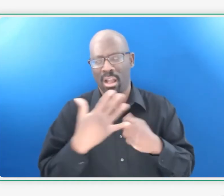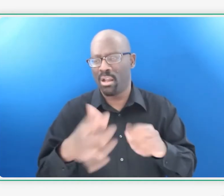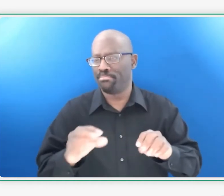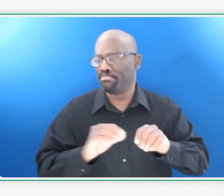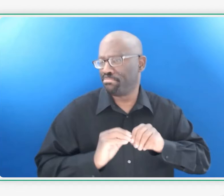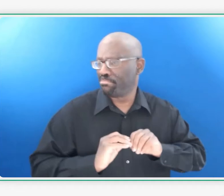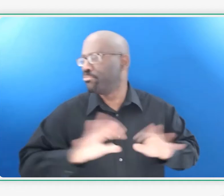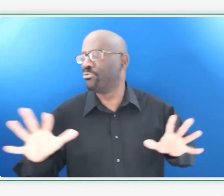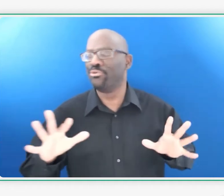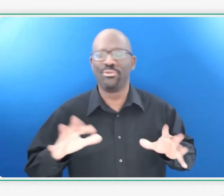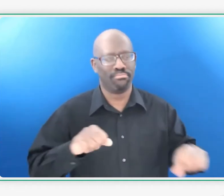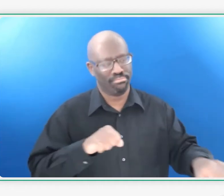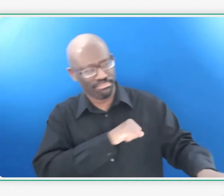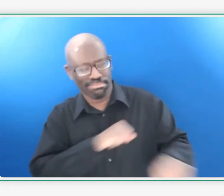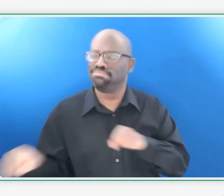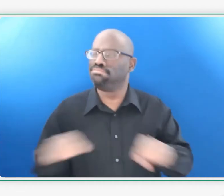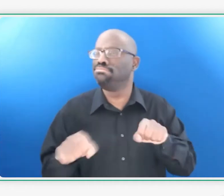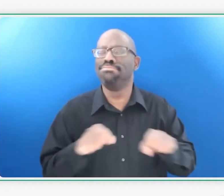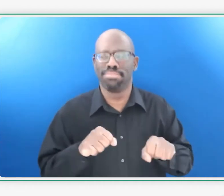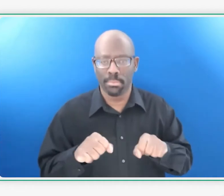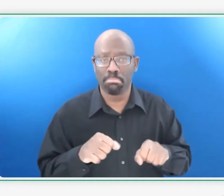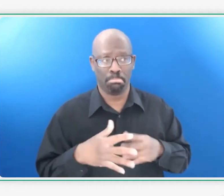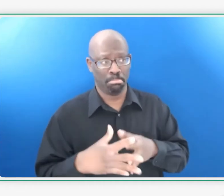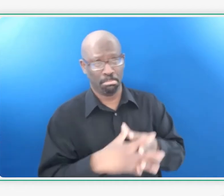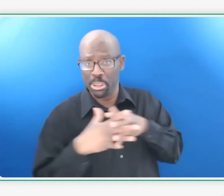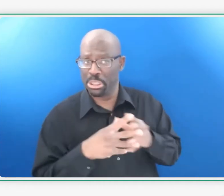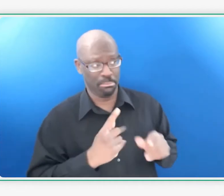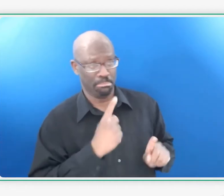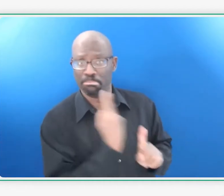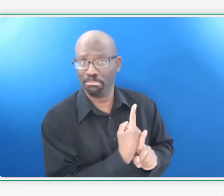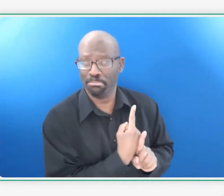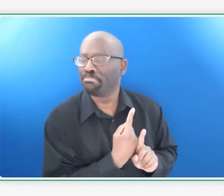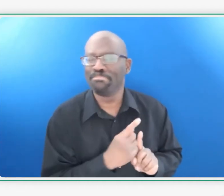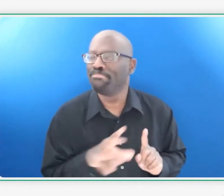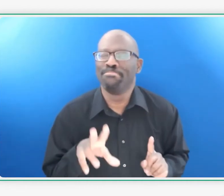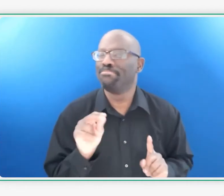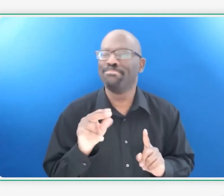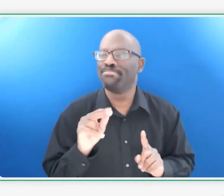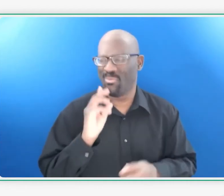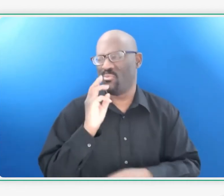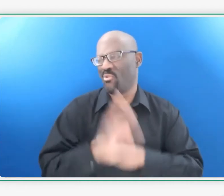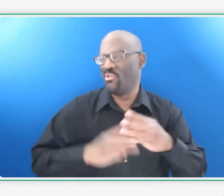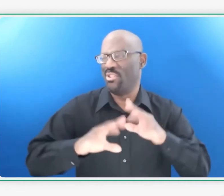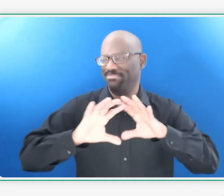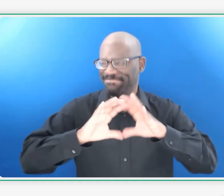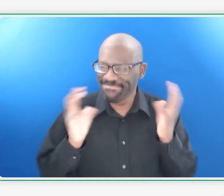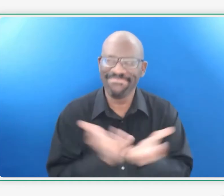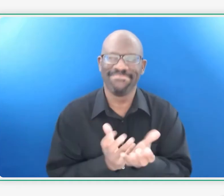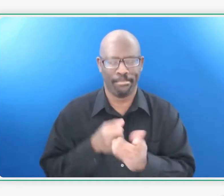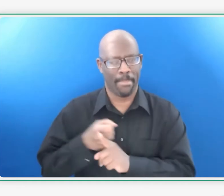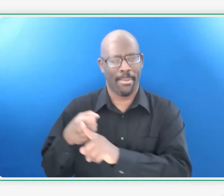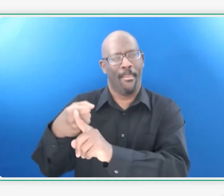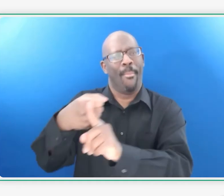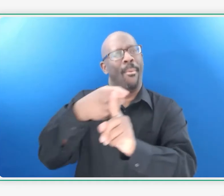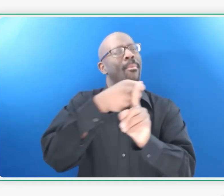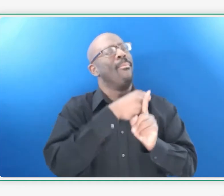So as you are all aware, it has been a year since COVID-19 first impacted us. And it wasn't